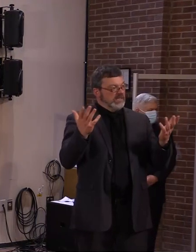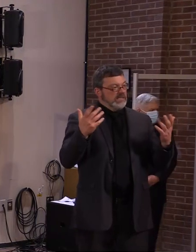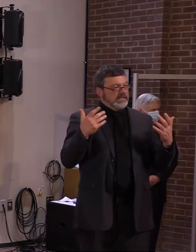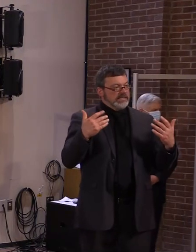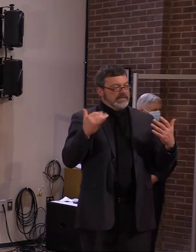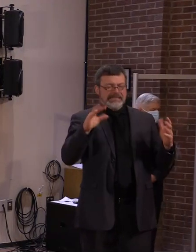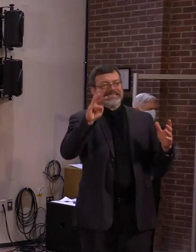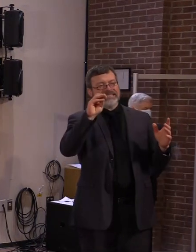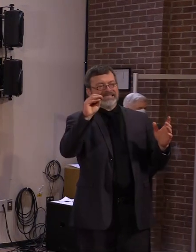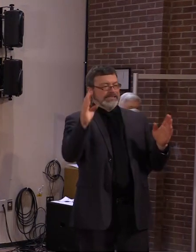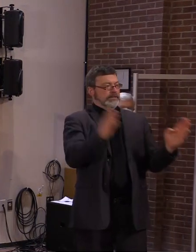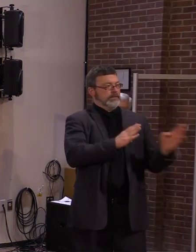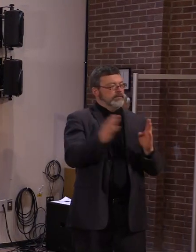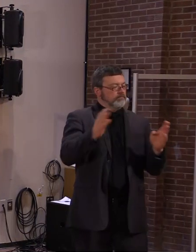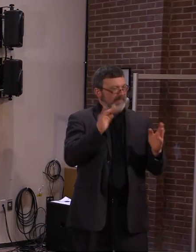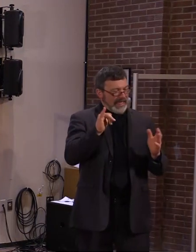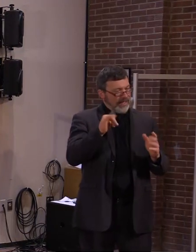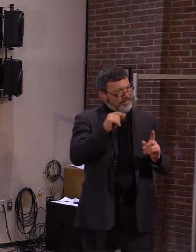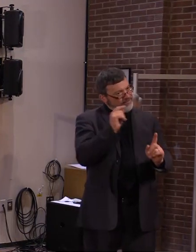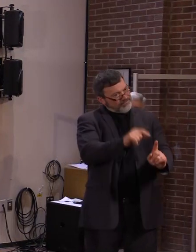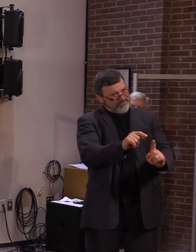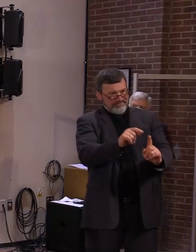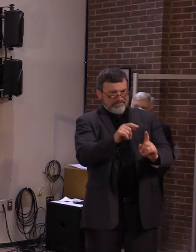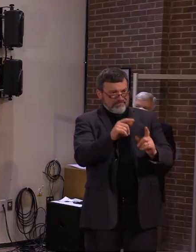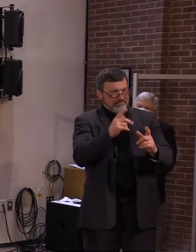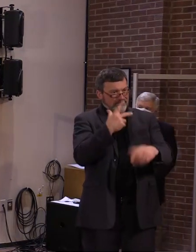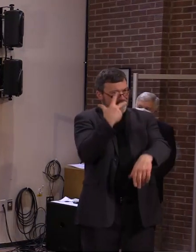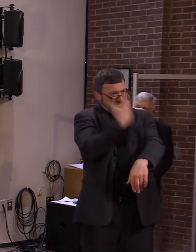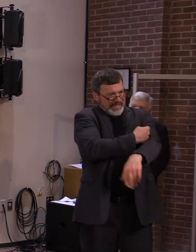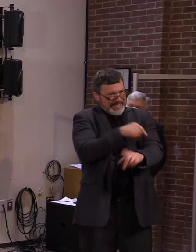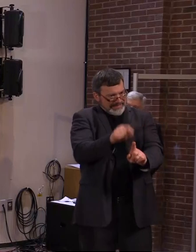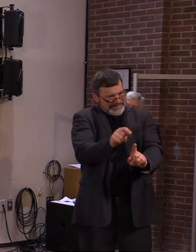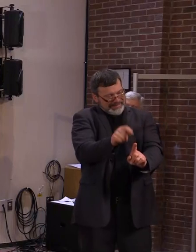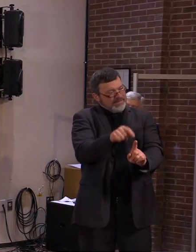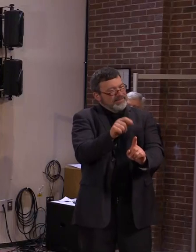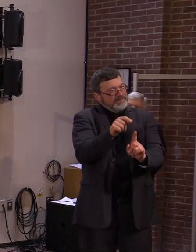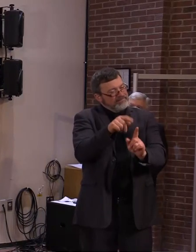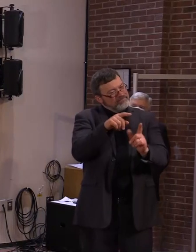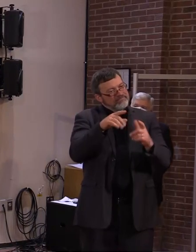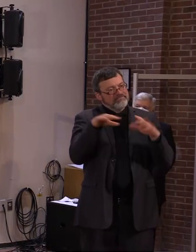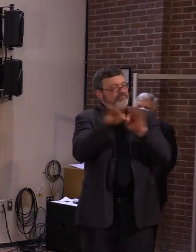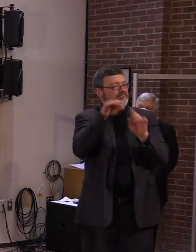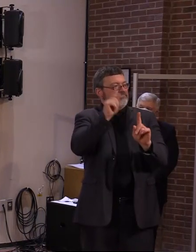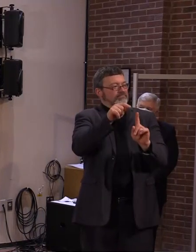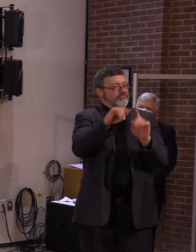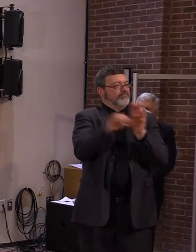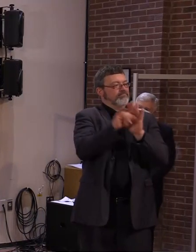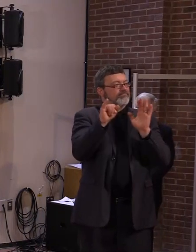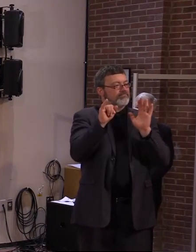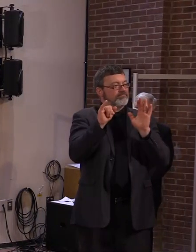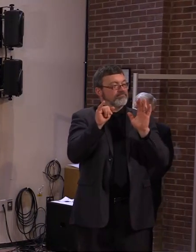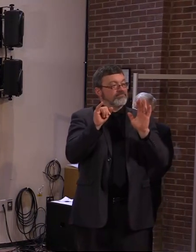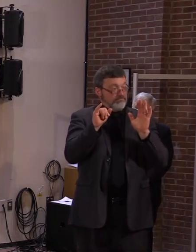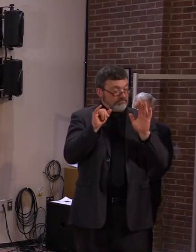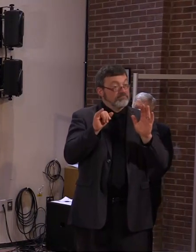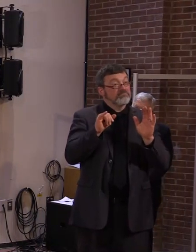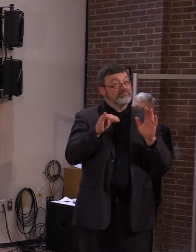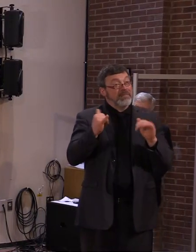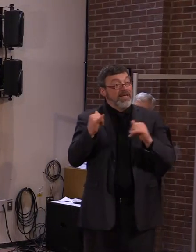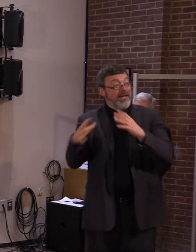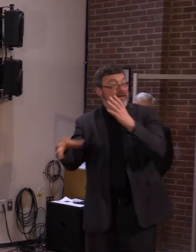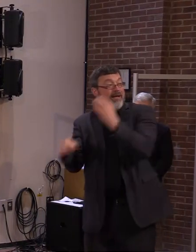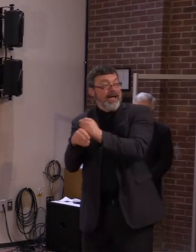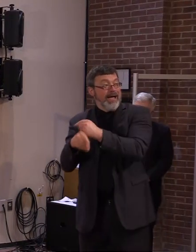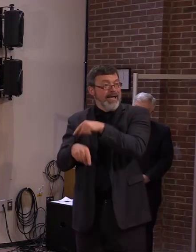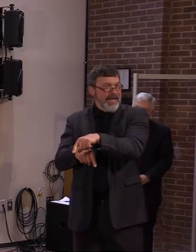unvaccinated people. And the reality there is that as our boosters are going into more and more arms, and